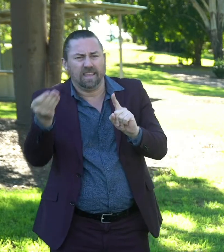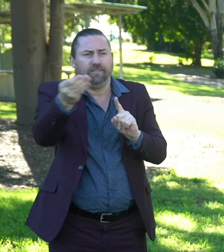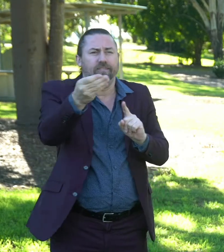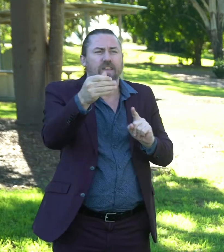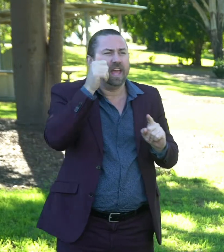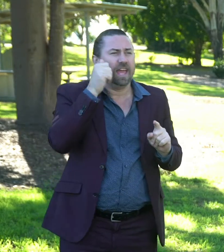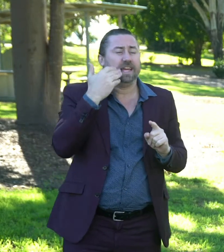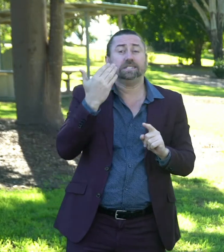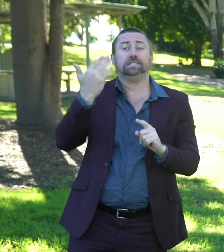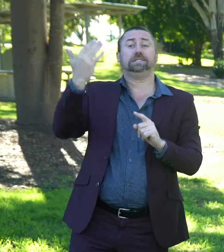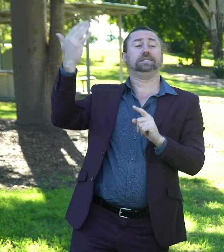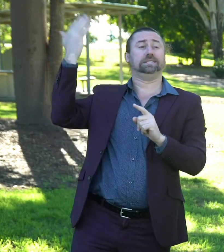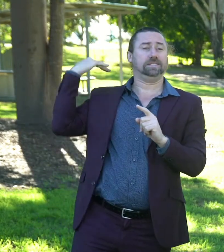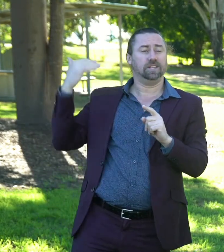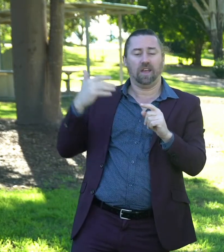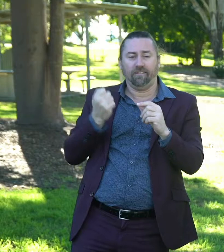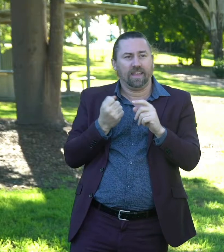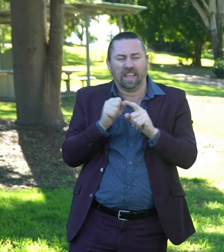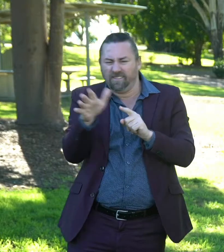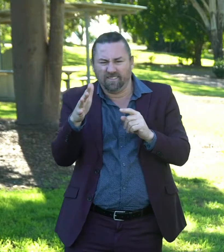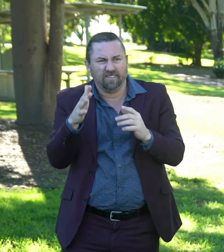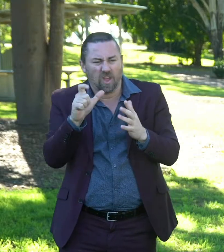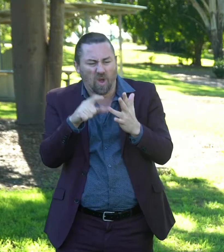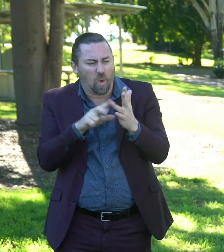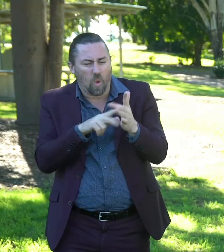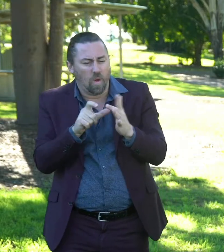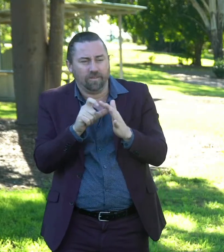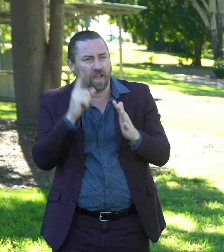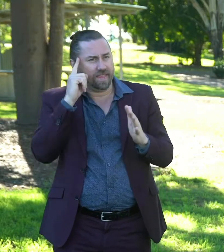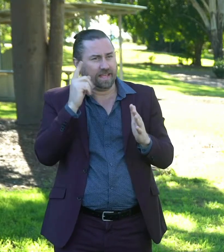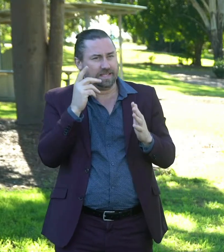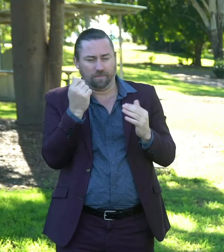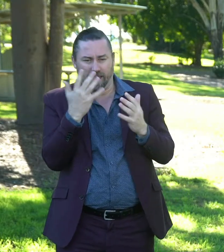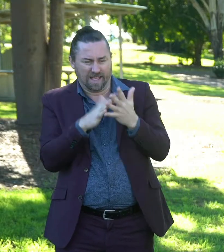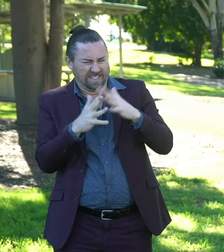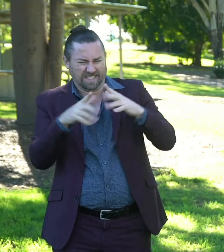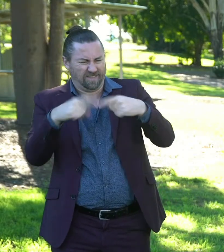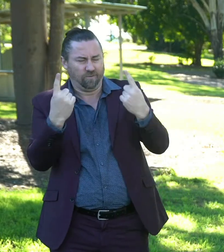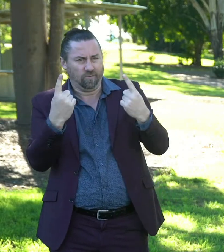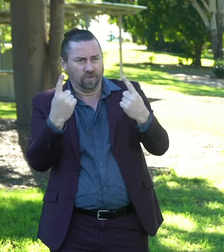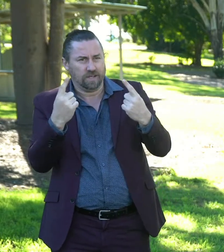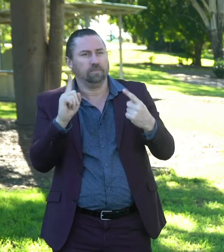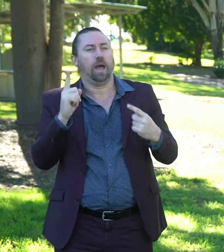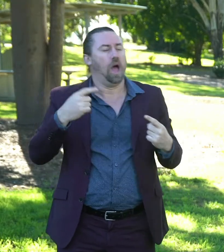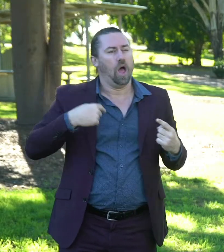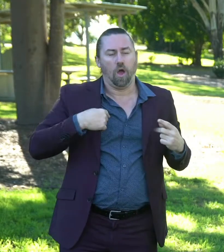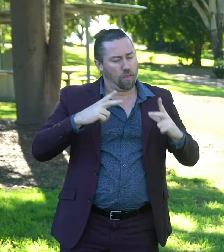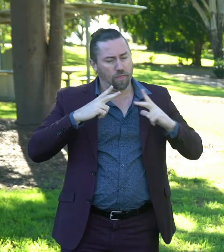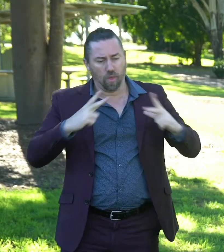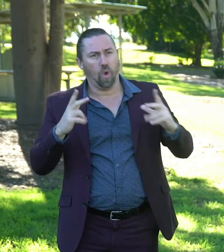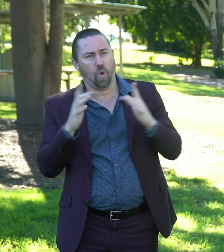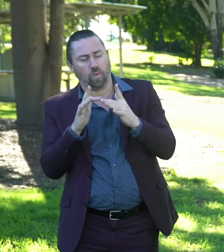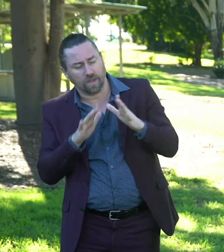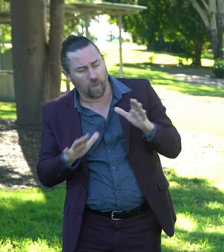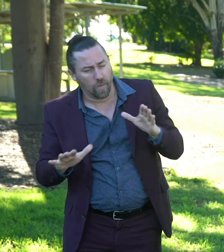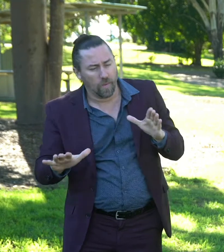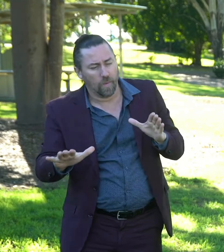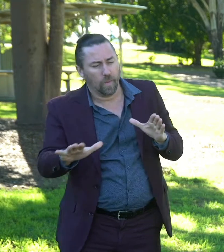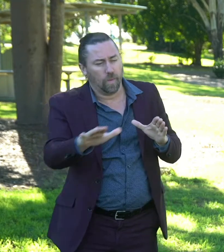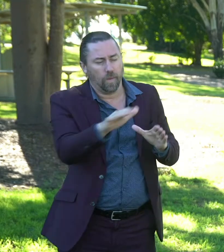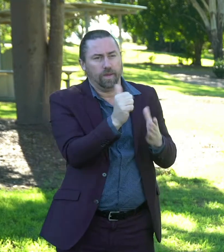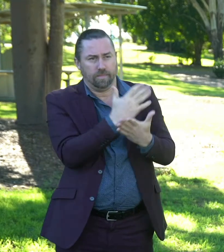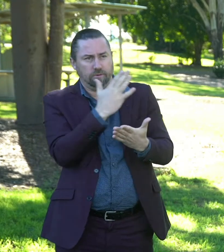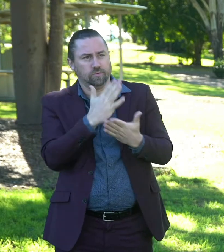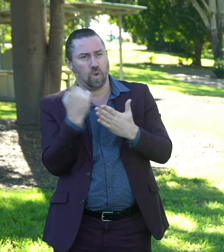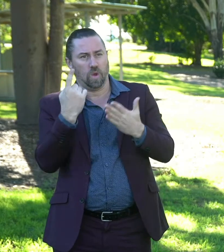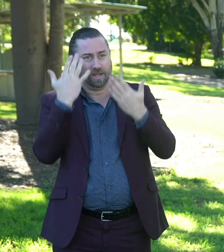caused the other infection there. I think it was a different one on that floor, but we went very widely in our contact tracing for people who'd been